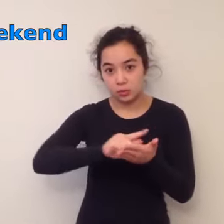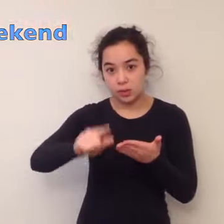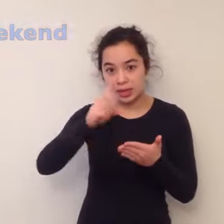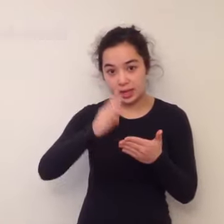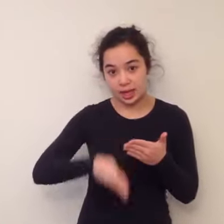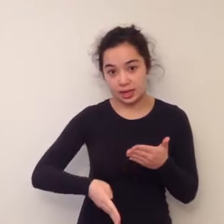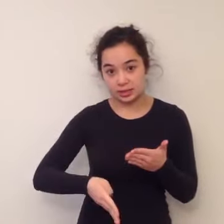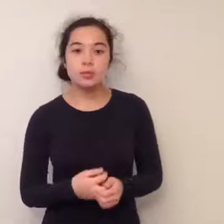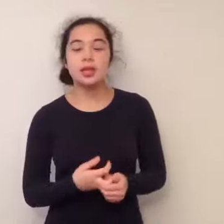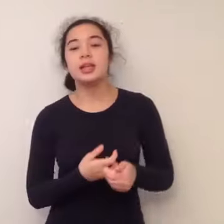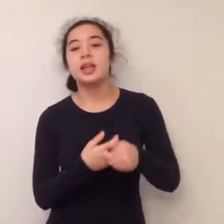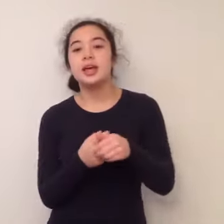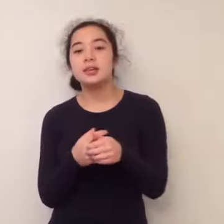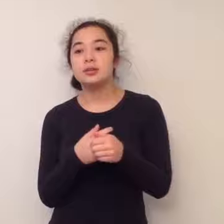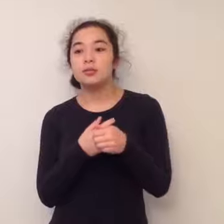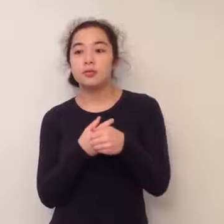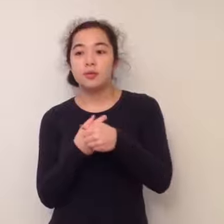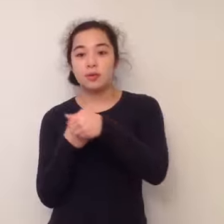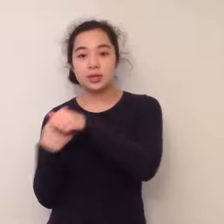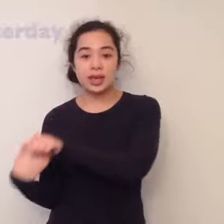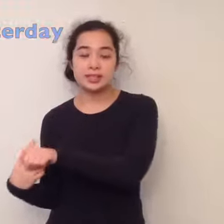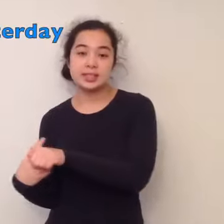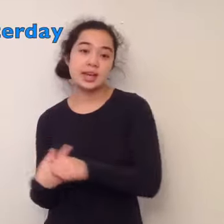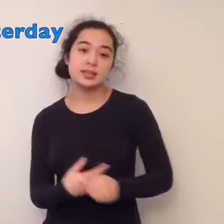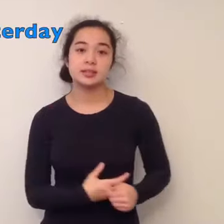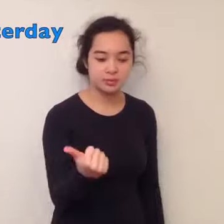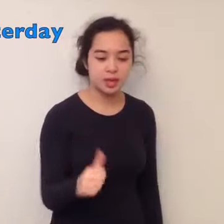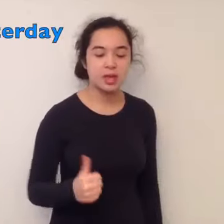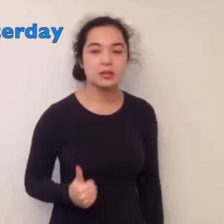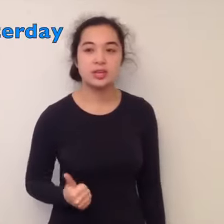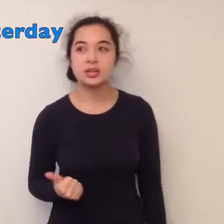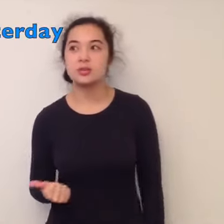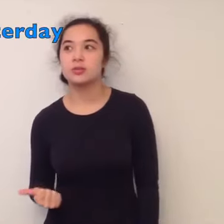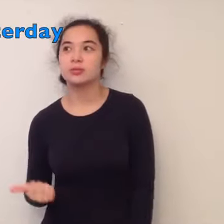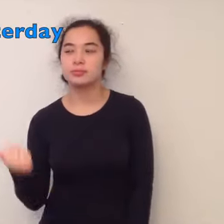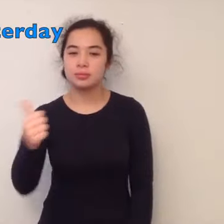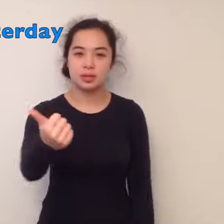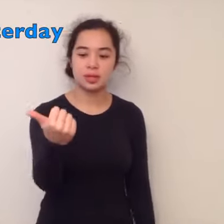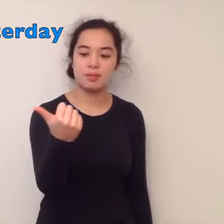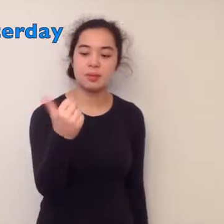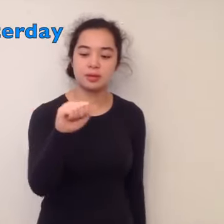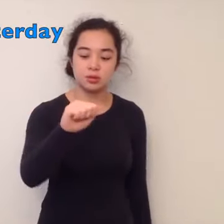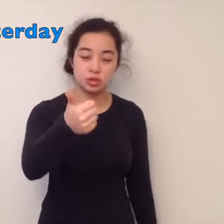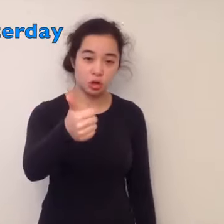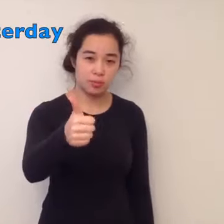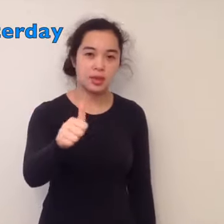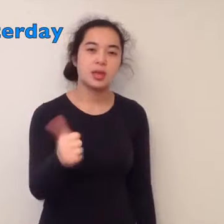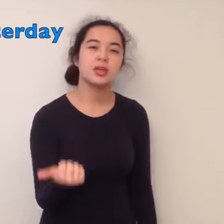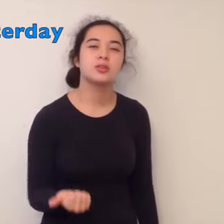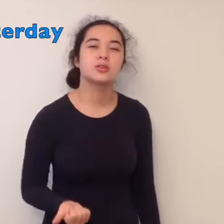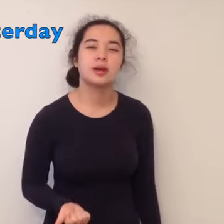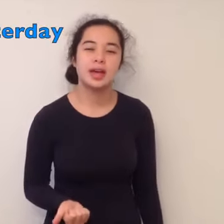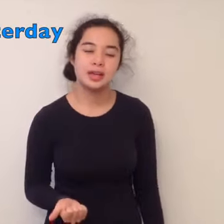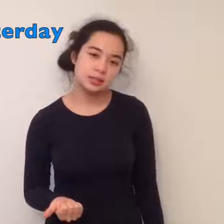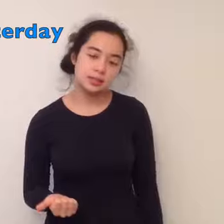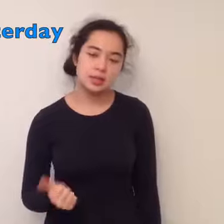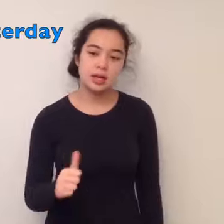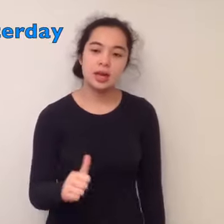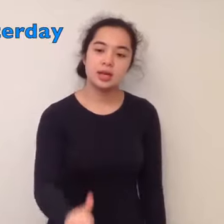Week, end. And then for yesterday, you take maybe a good job in your right hand